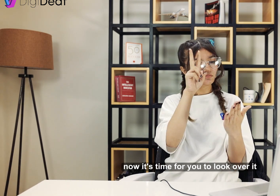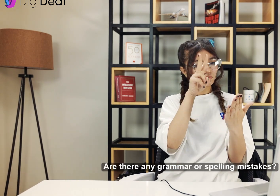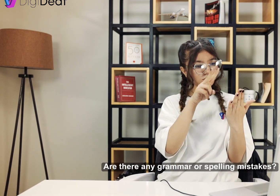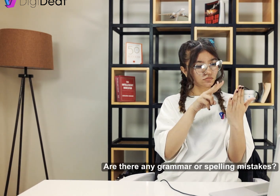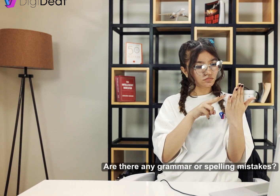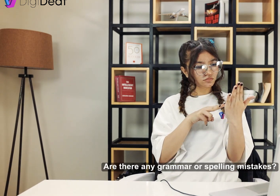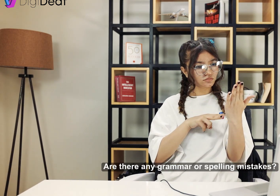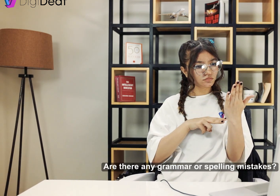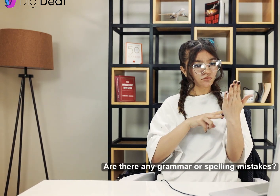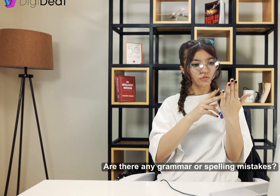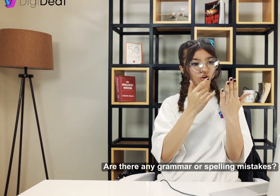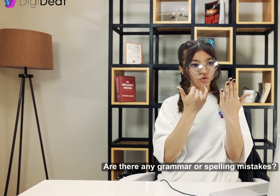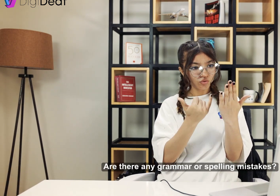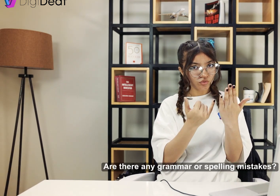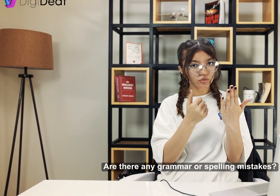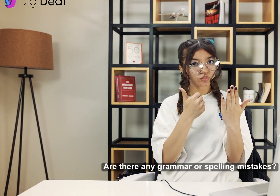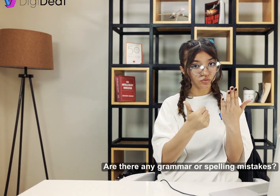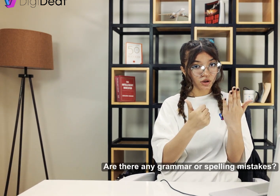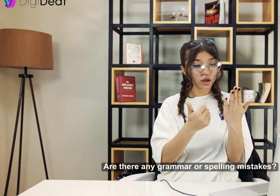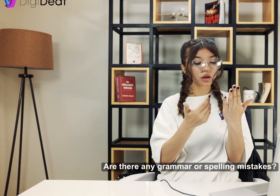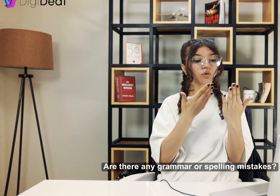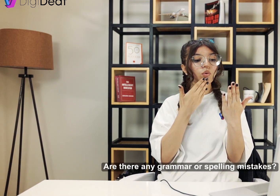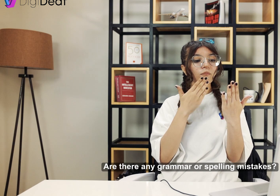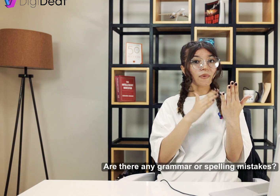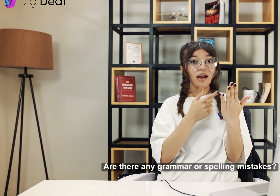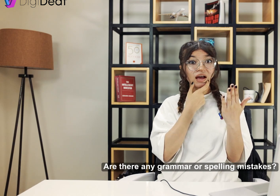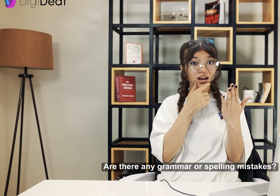Are there any grammar or spelling mistakes?